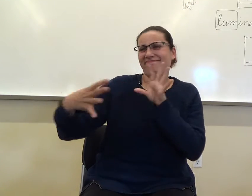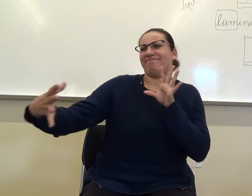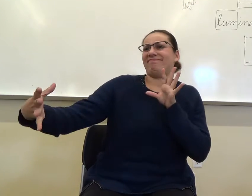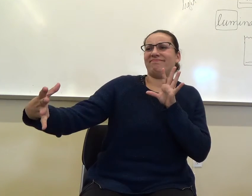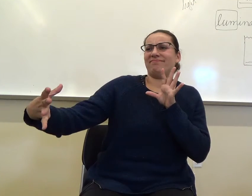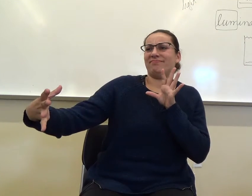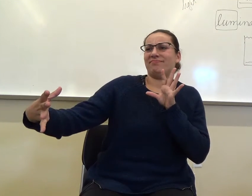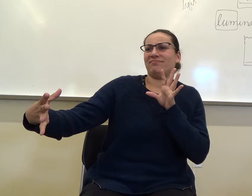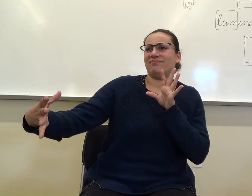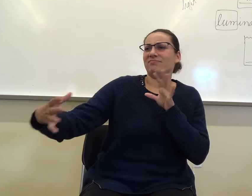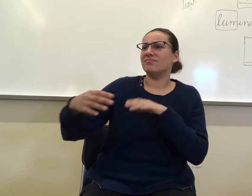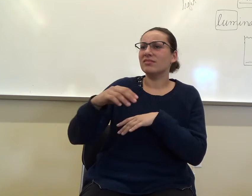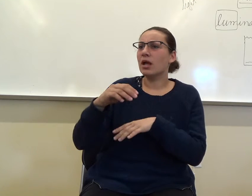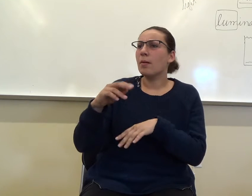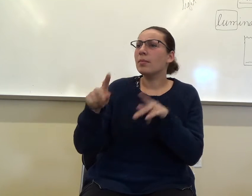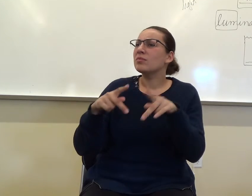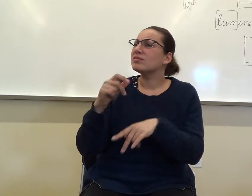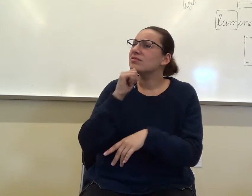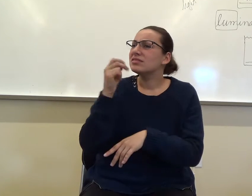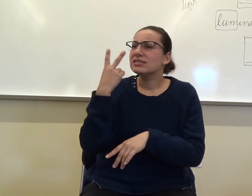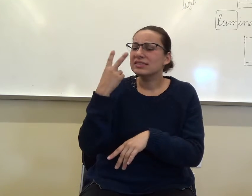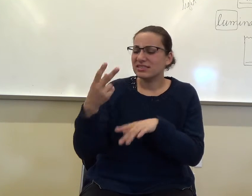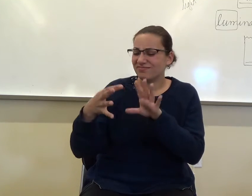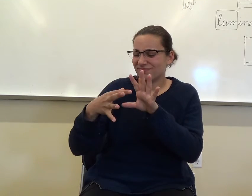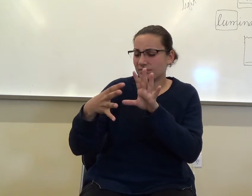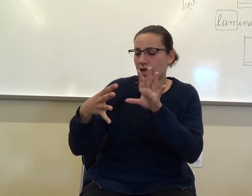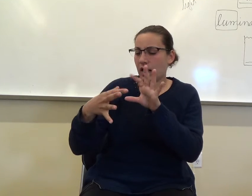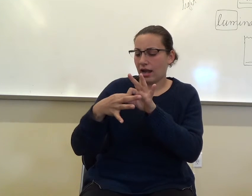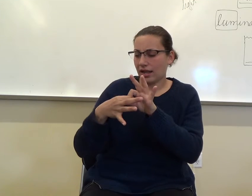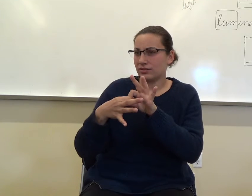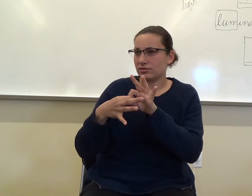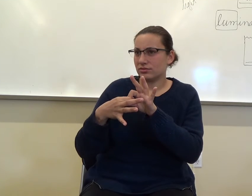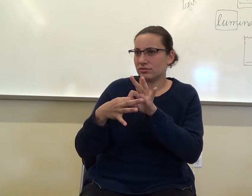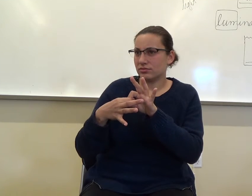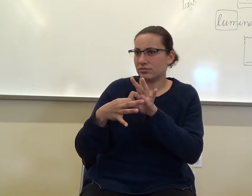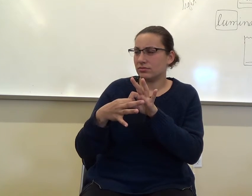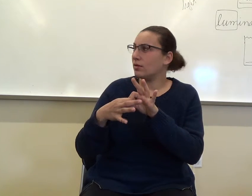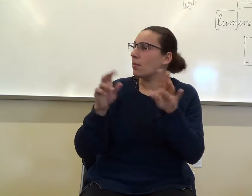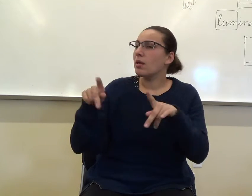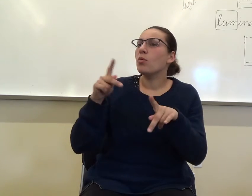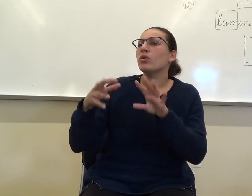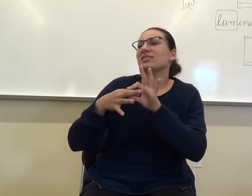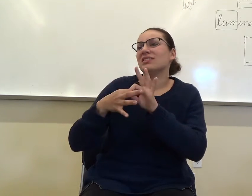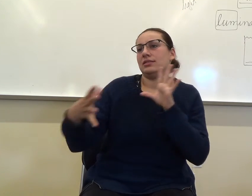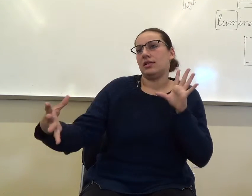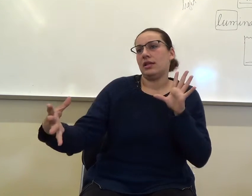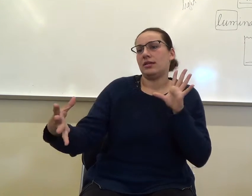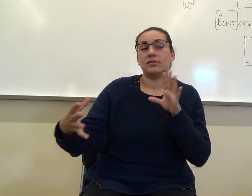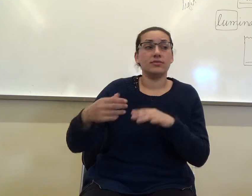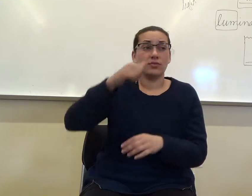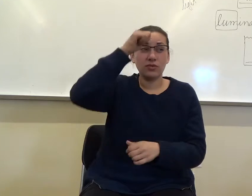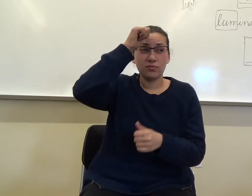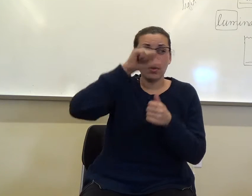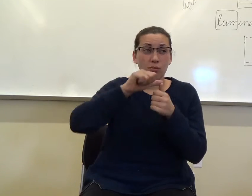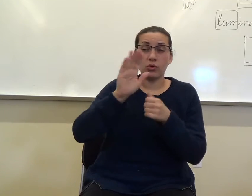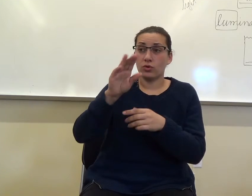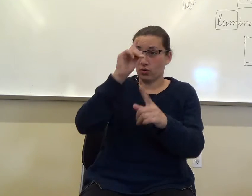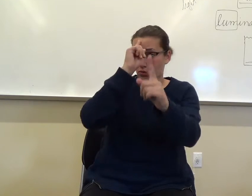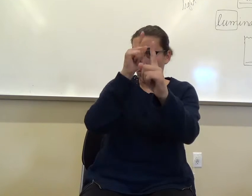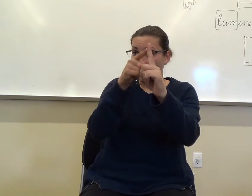connection. Remember that what you have to be doing here, and we're going to continue to work on this today,